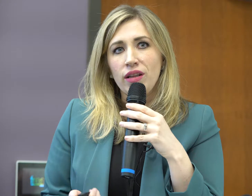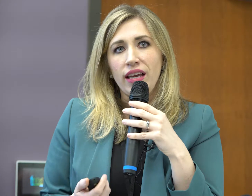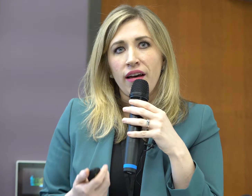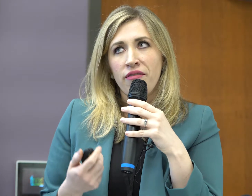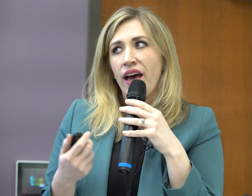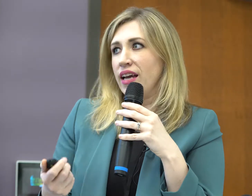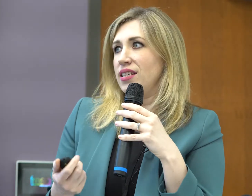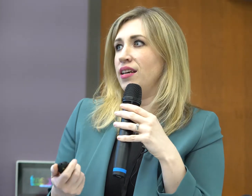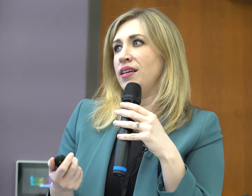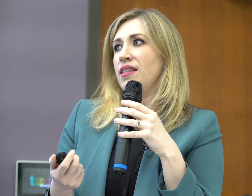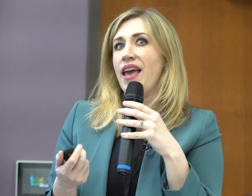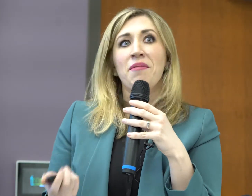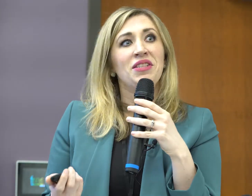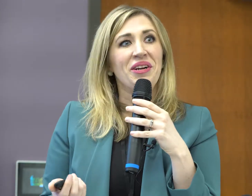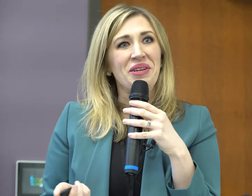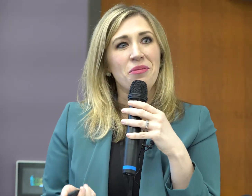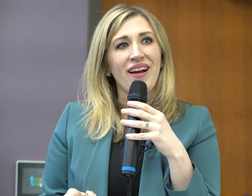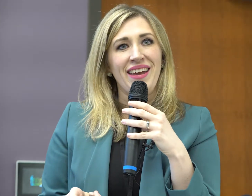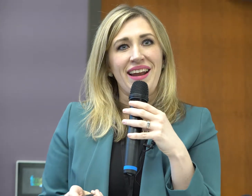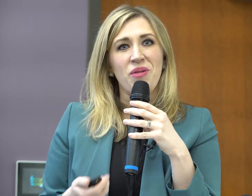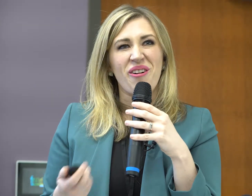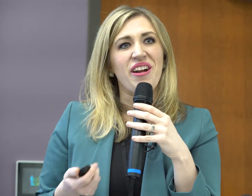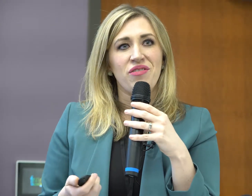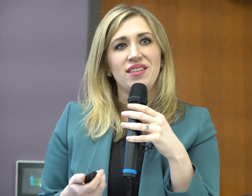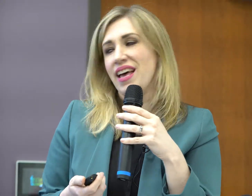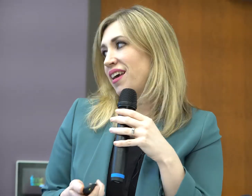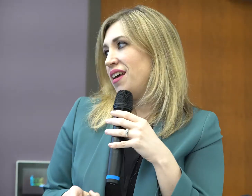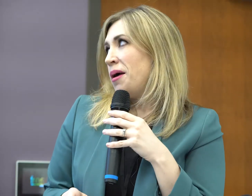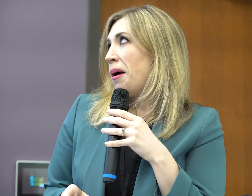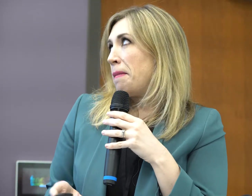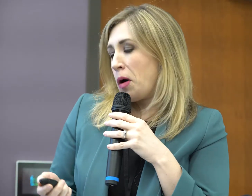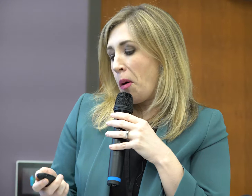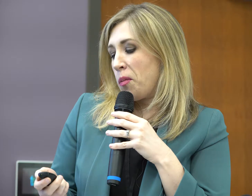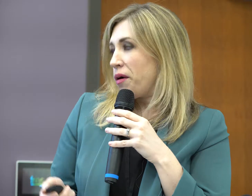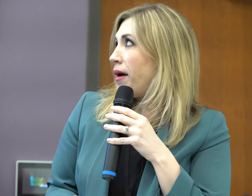that they really affect the atmosphere when you walk in and whether or not it feels like